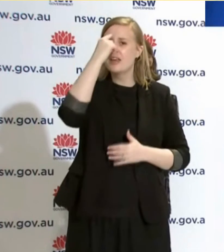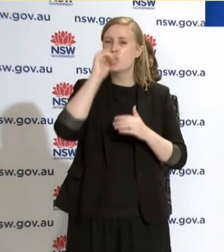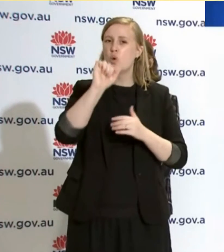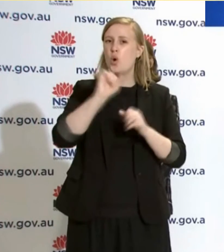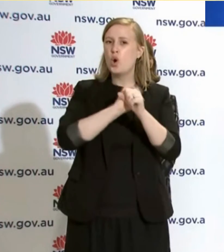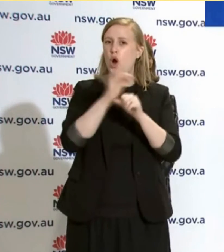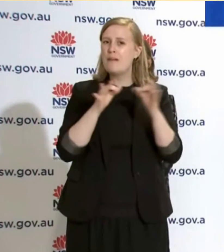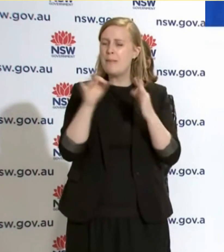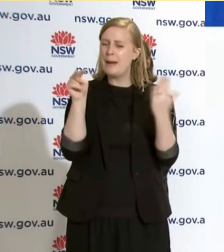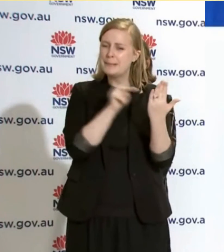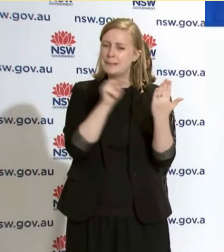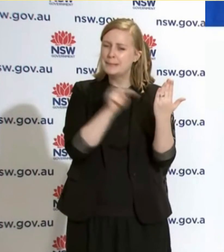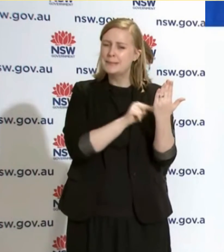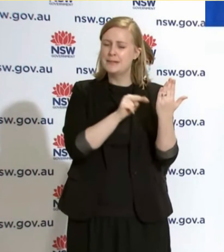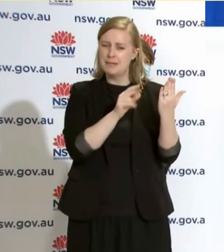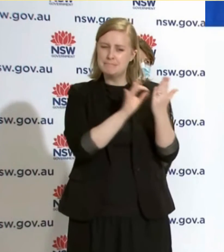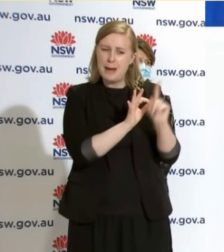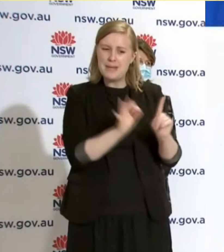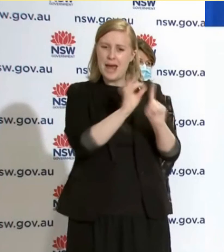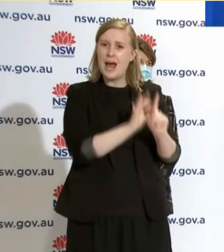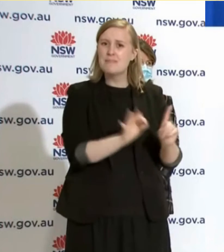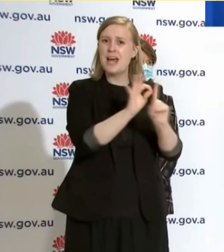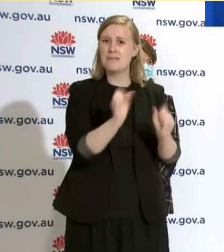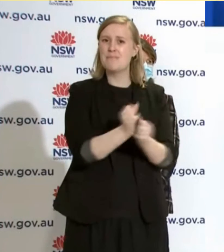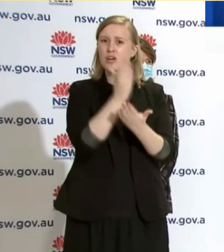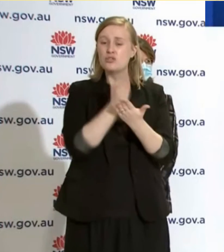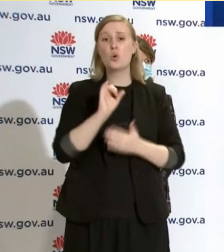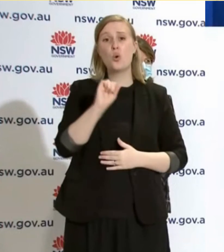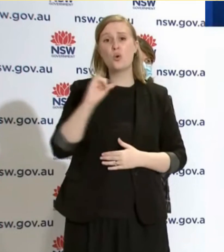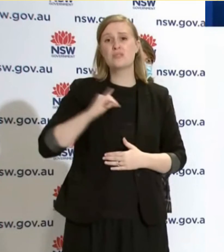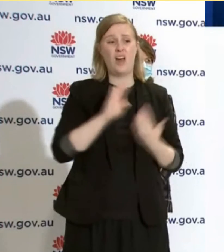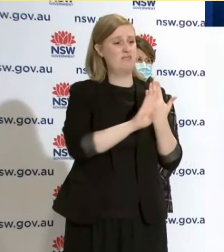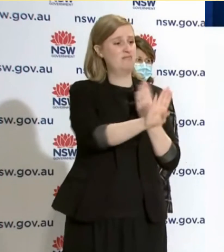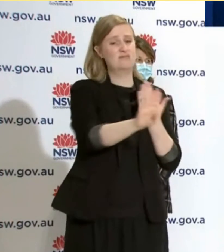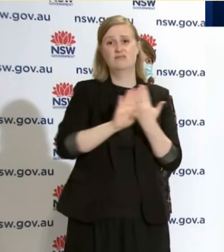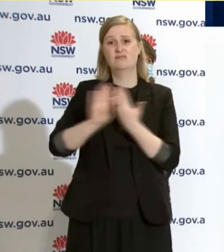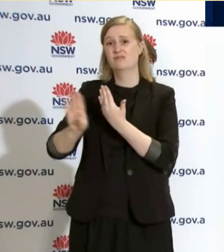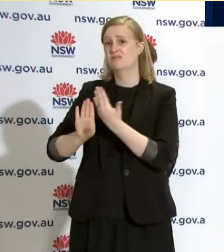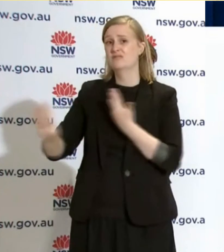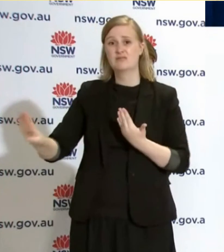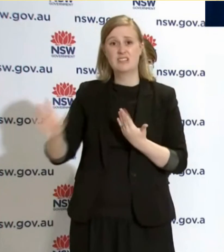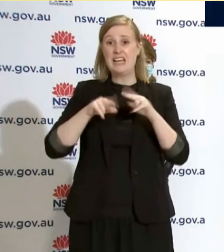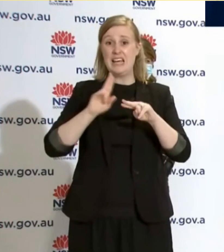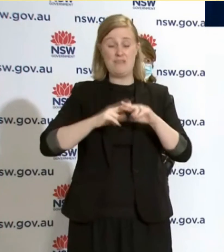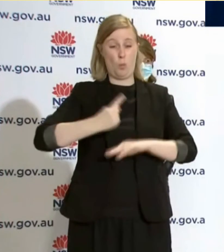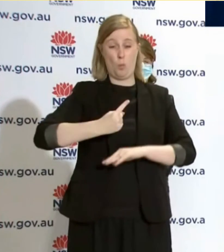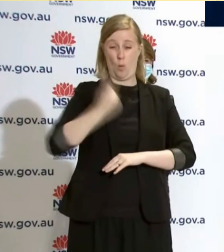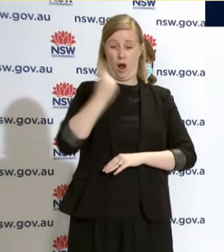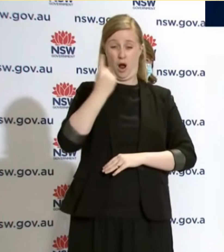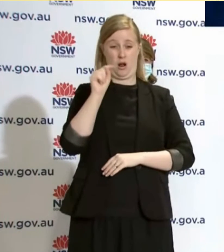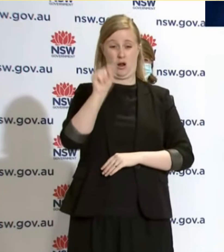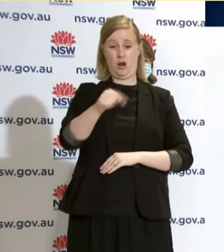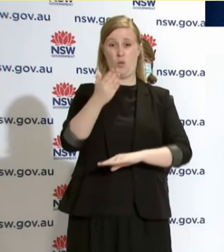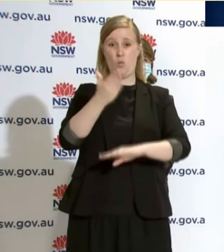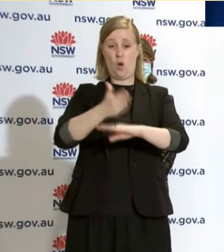your workers segregated and not mixing. Every little bit will help us if we have a workplace exposure. It will help